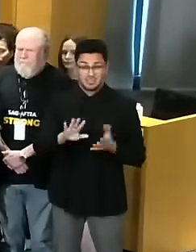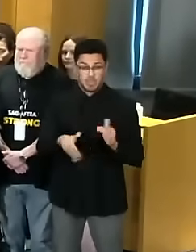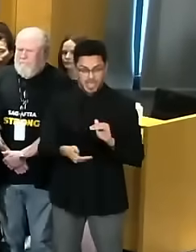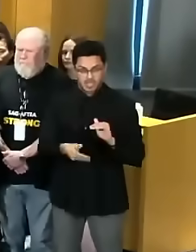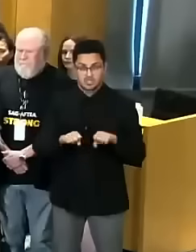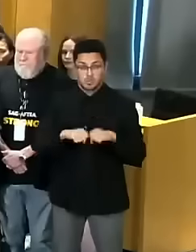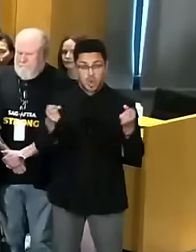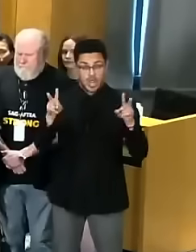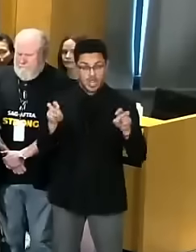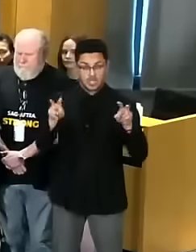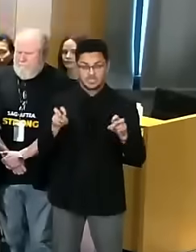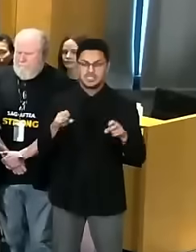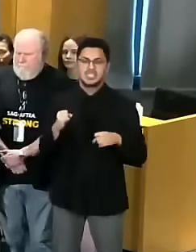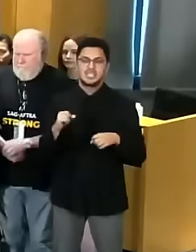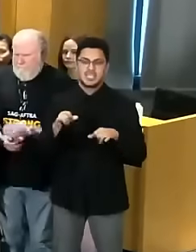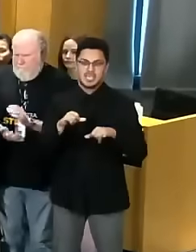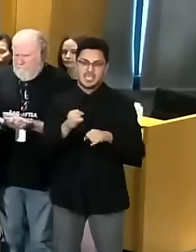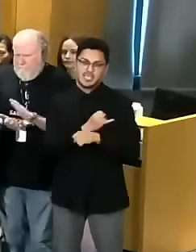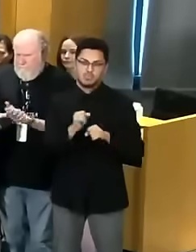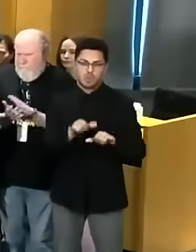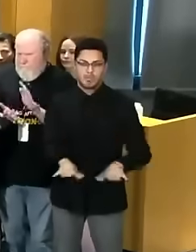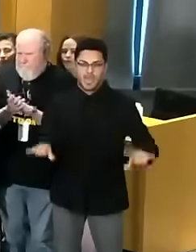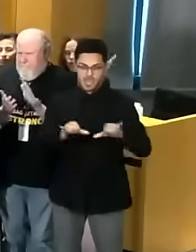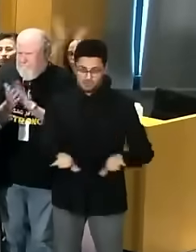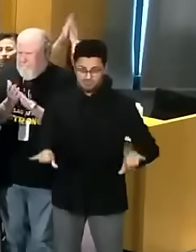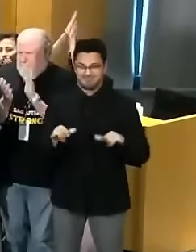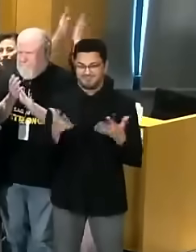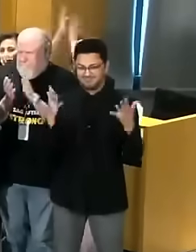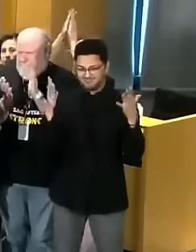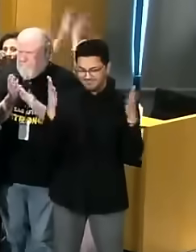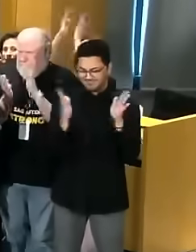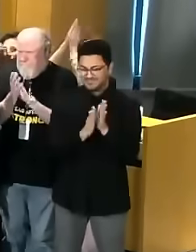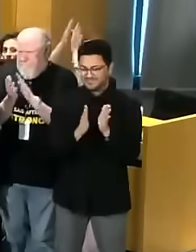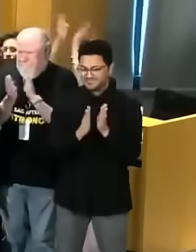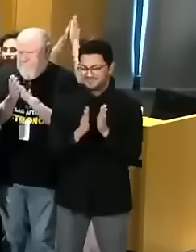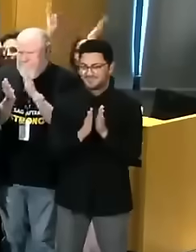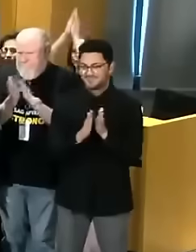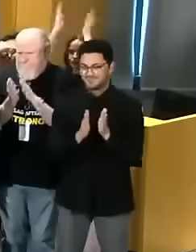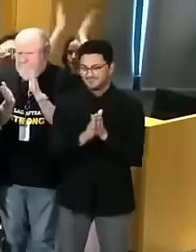the so-called industry pattern. So,